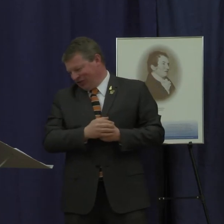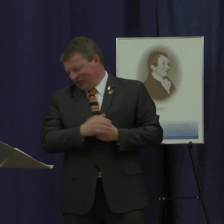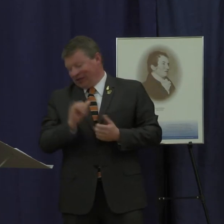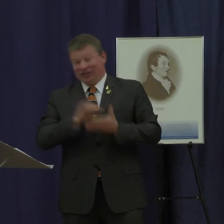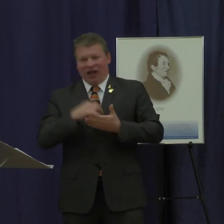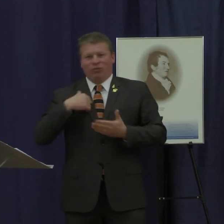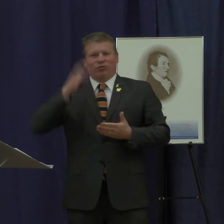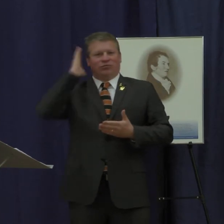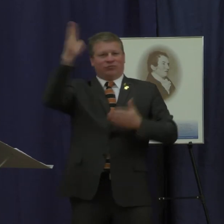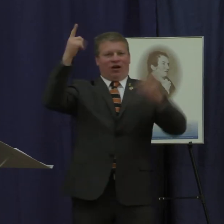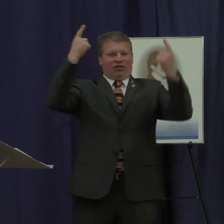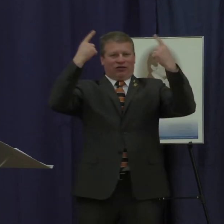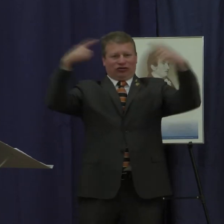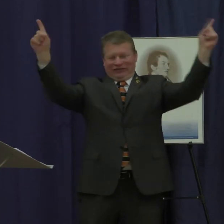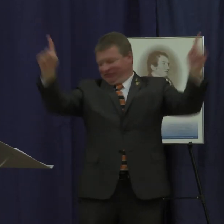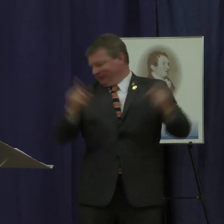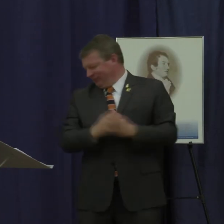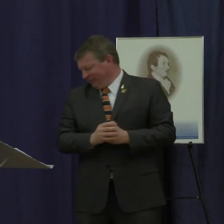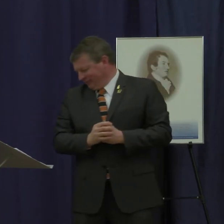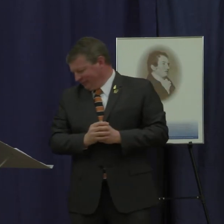It's the beginning of faith.